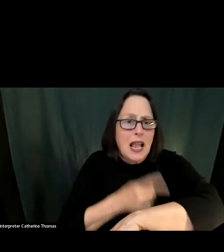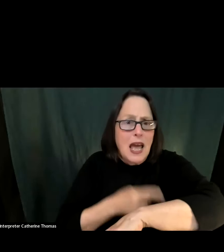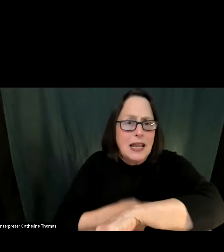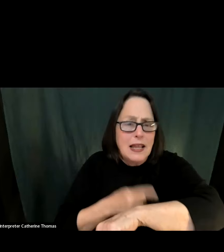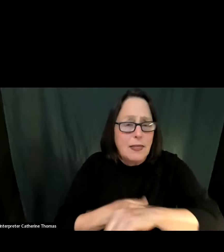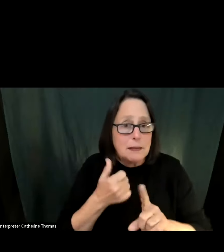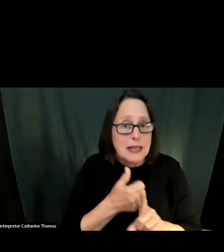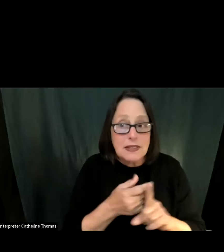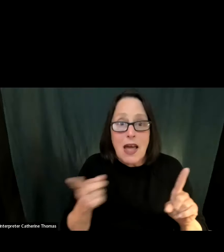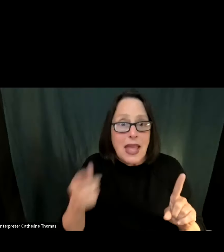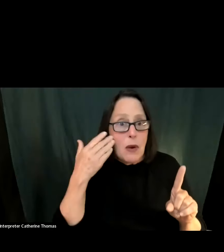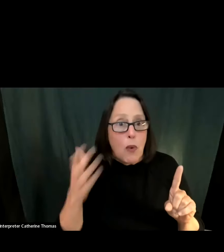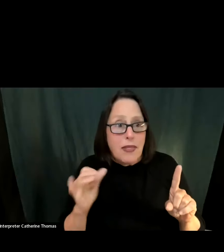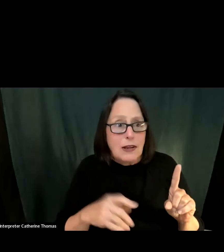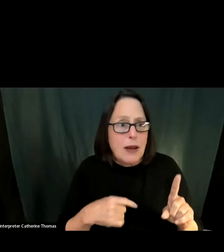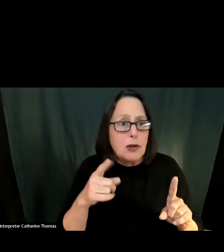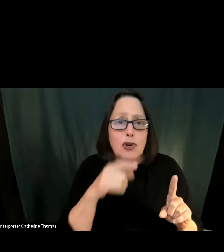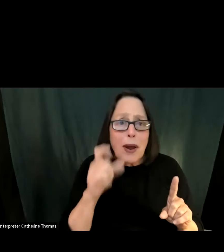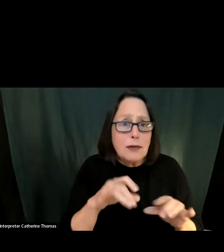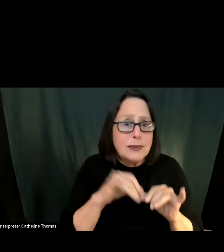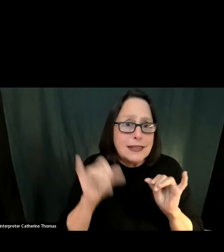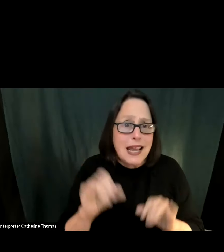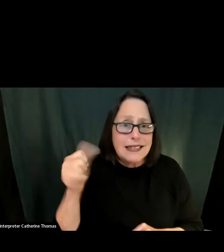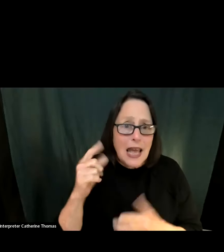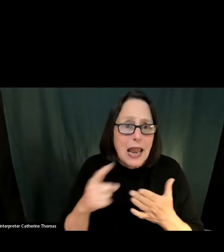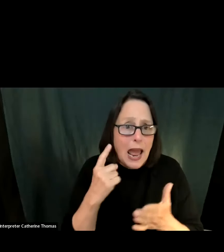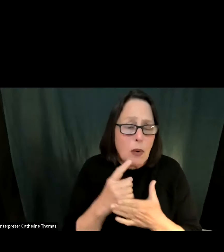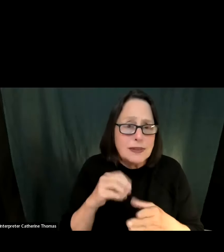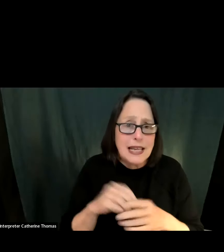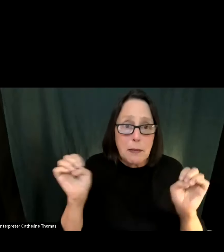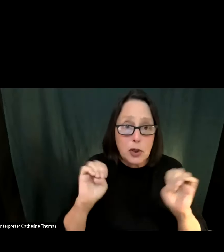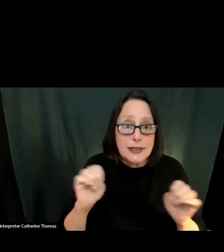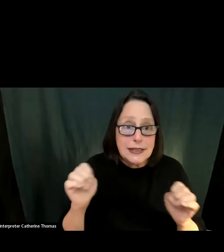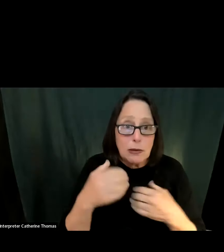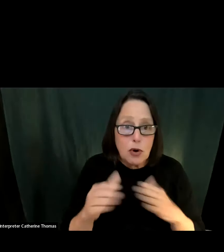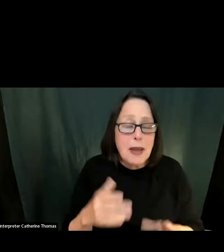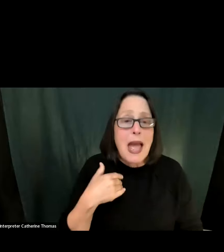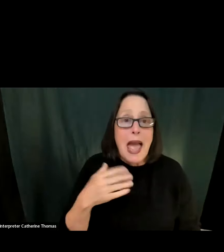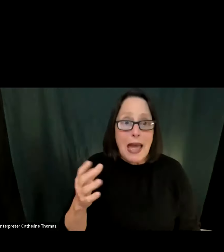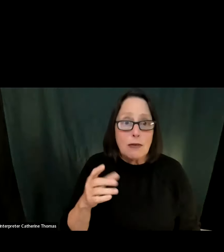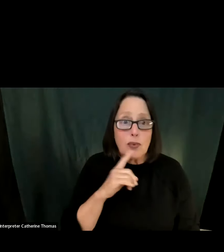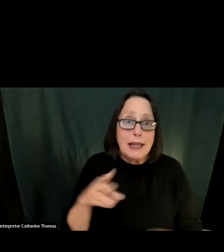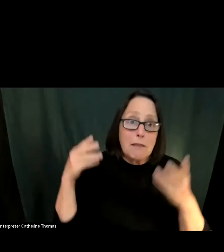else to go. You don't need to spend 10 hours in the emergency department and a ton of money on an ED visit for support with that,